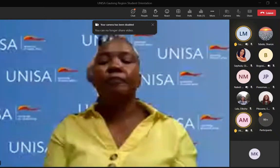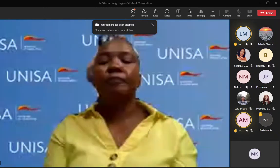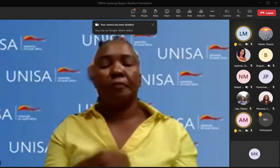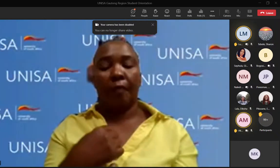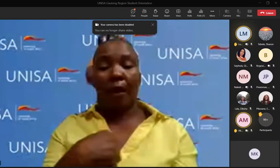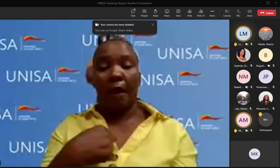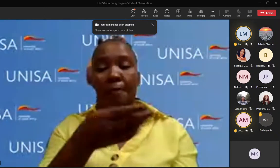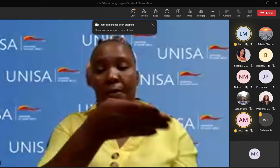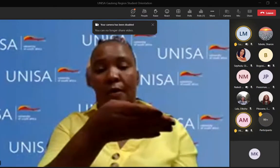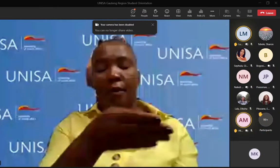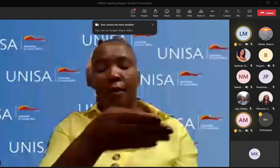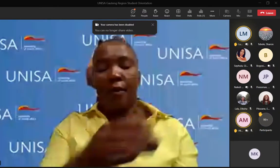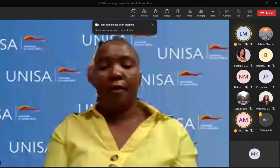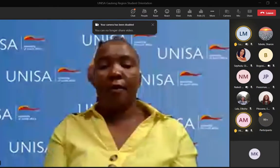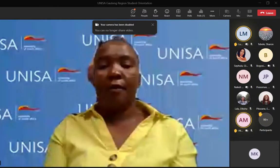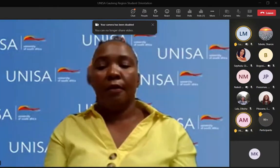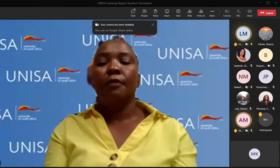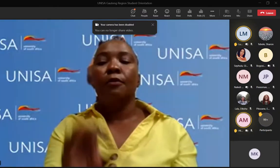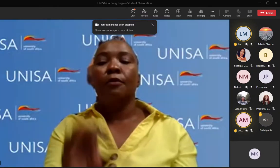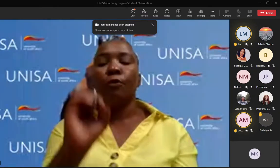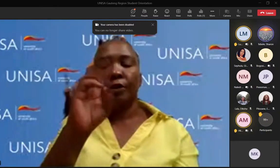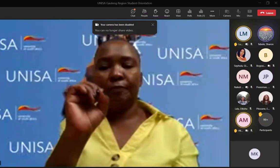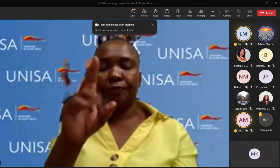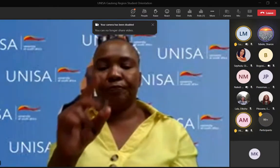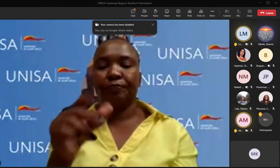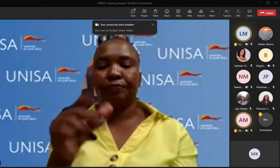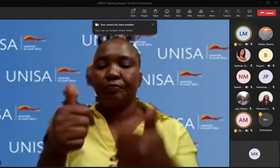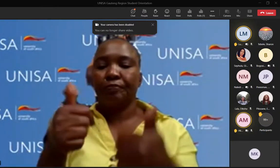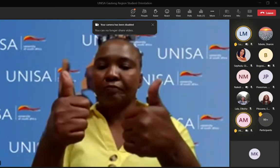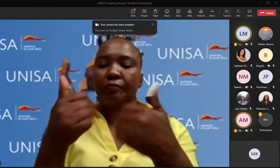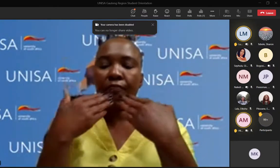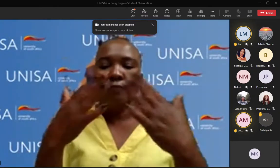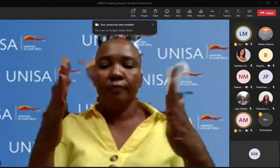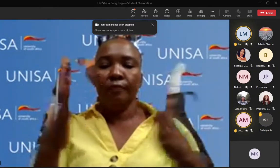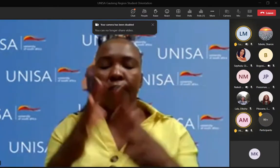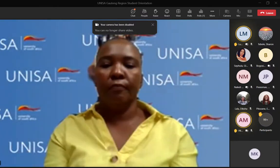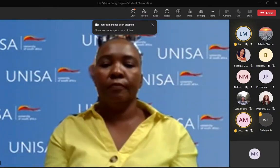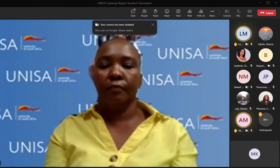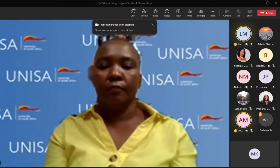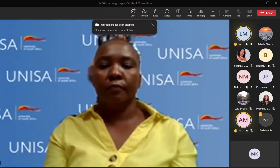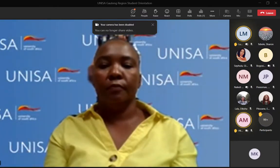I'm here all right thank you so much the floor is yours